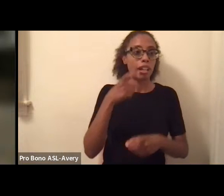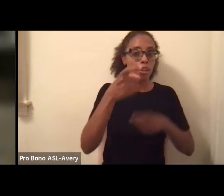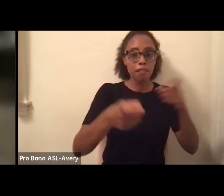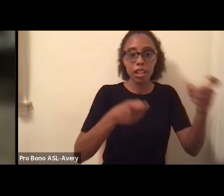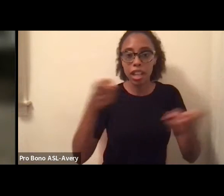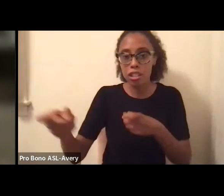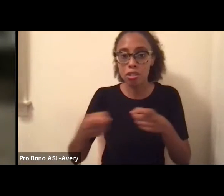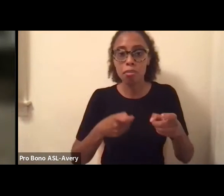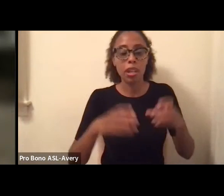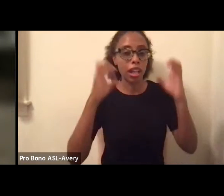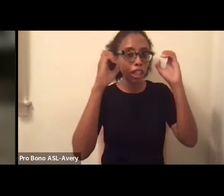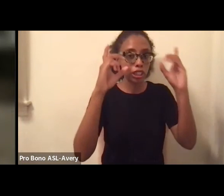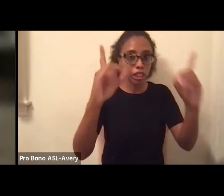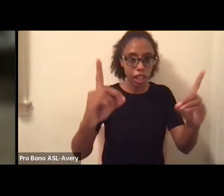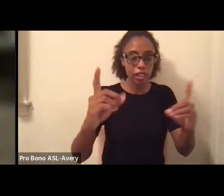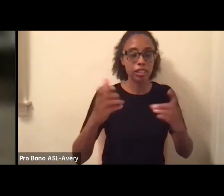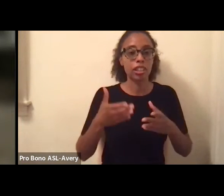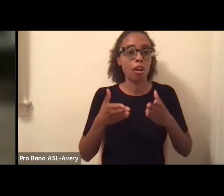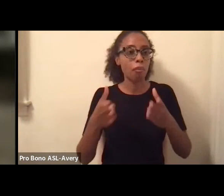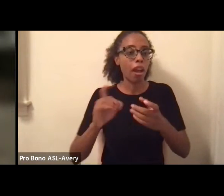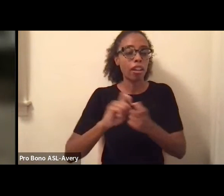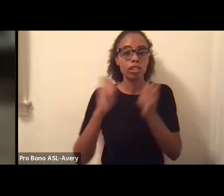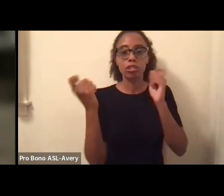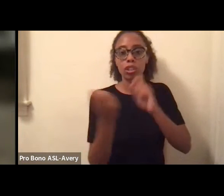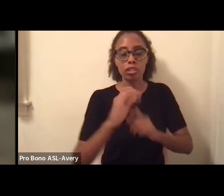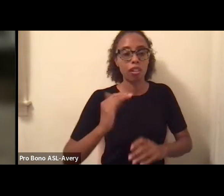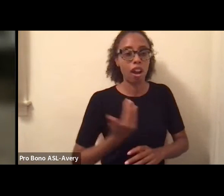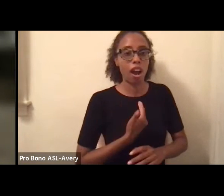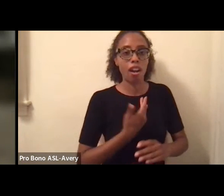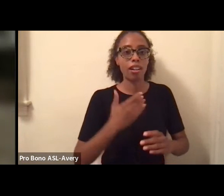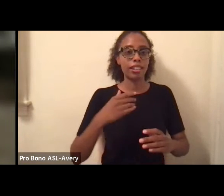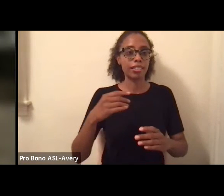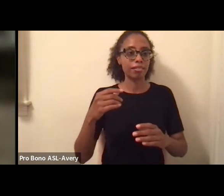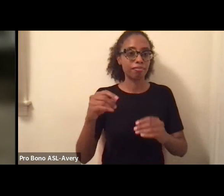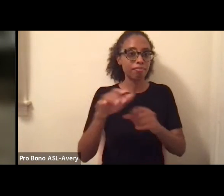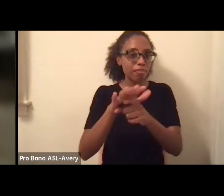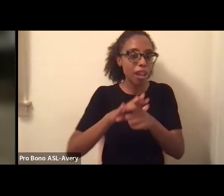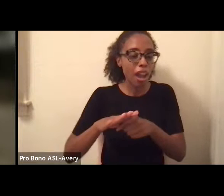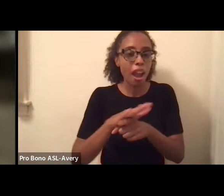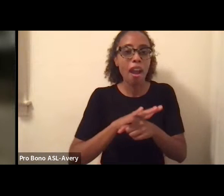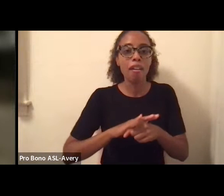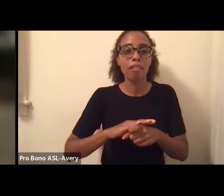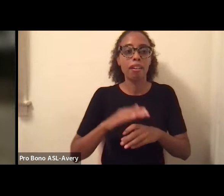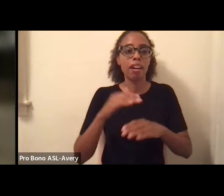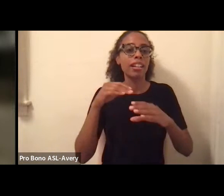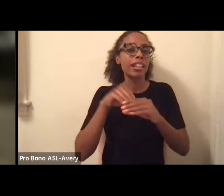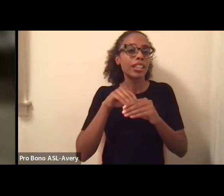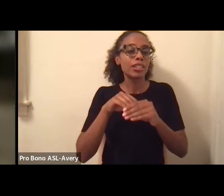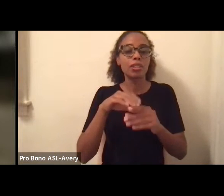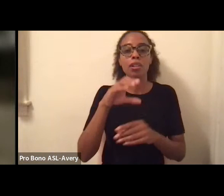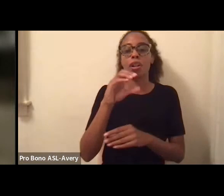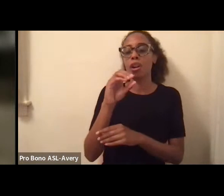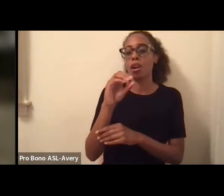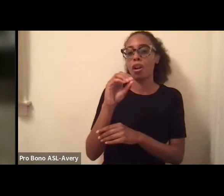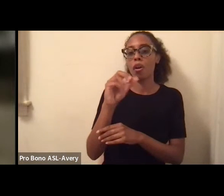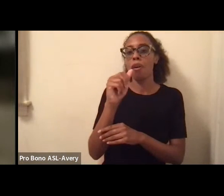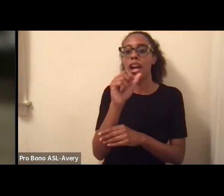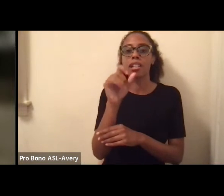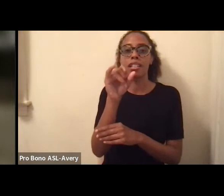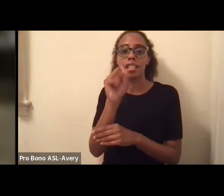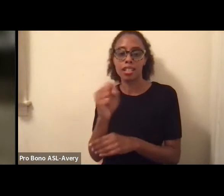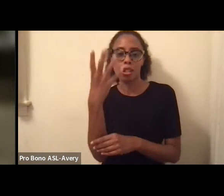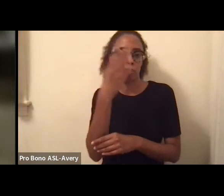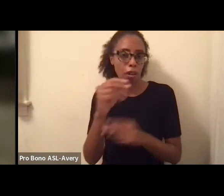our neighborhood into an oasis. Vision. An educated and skilled community of